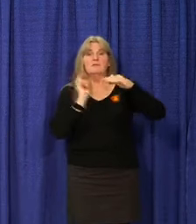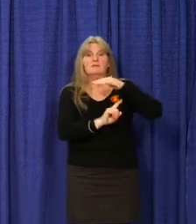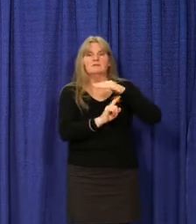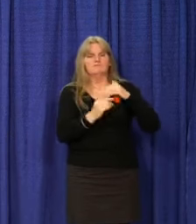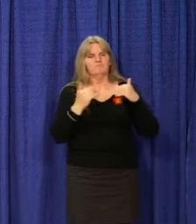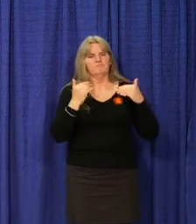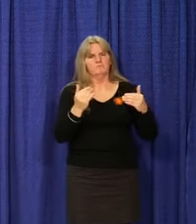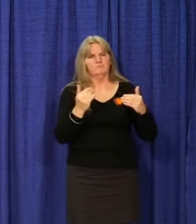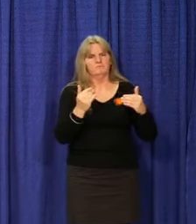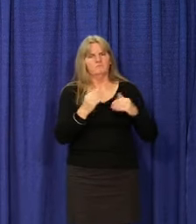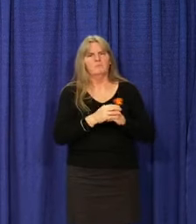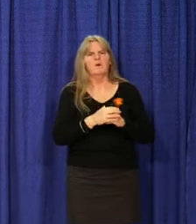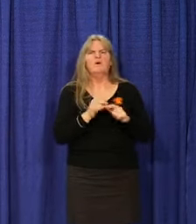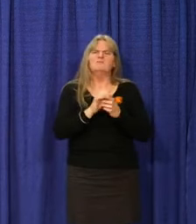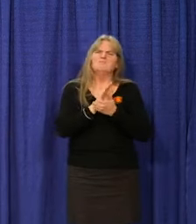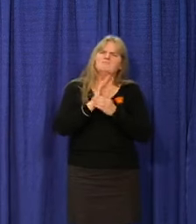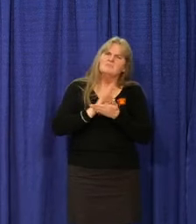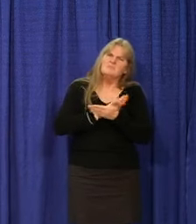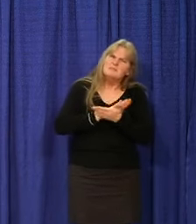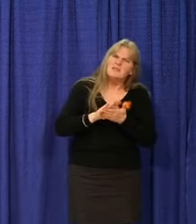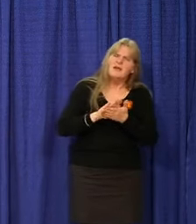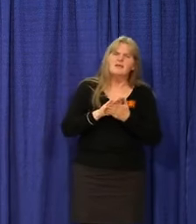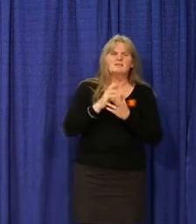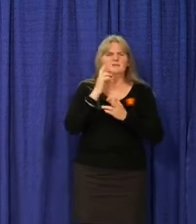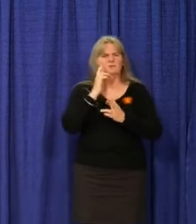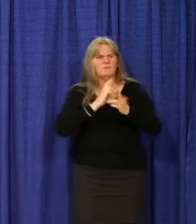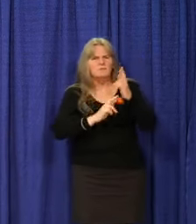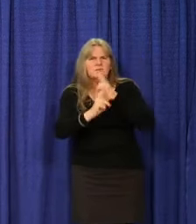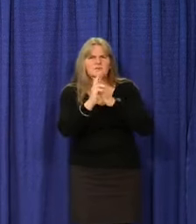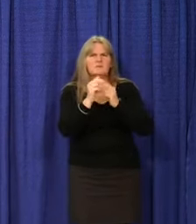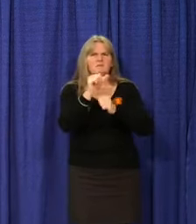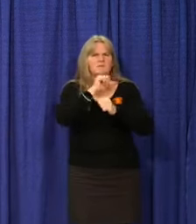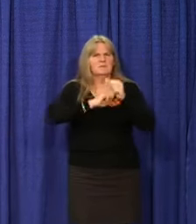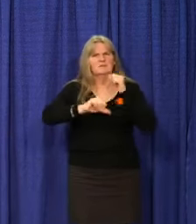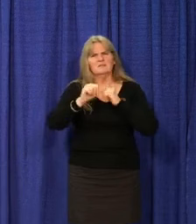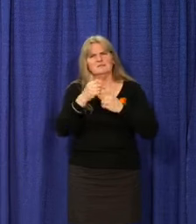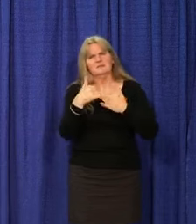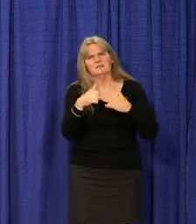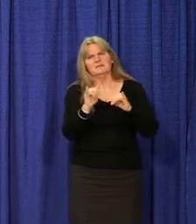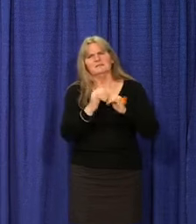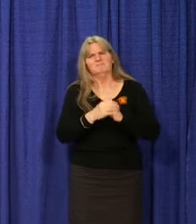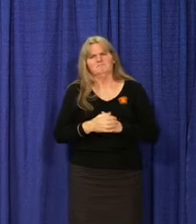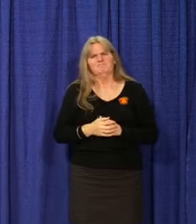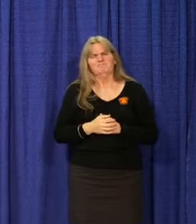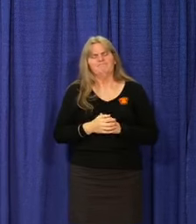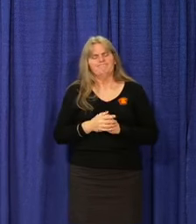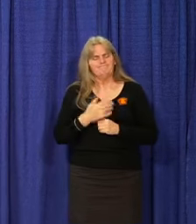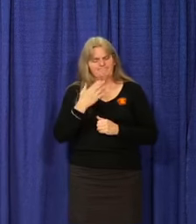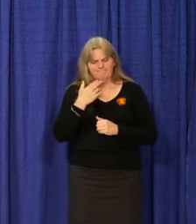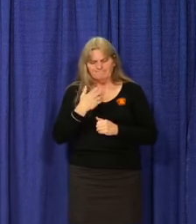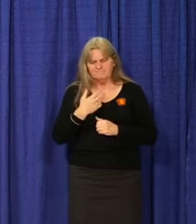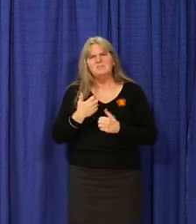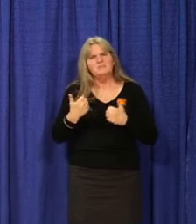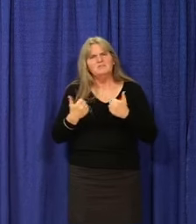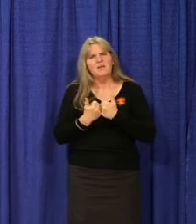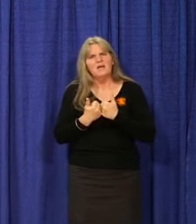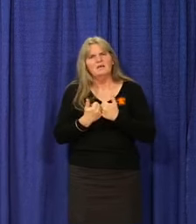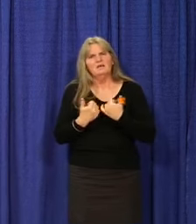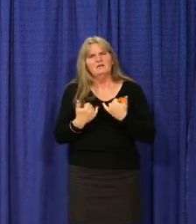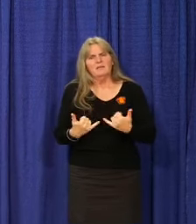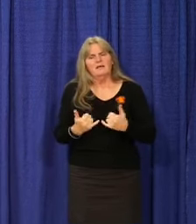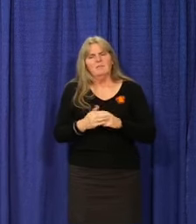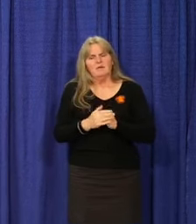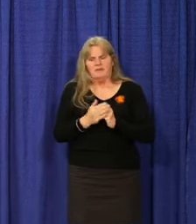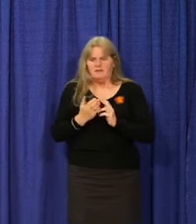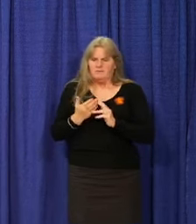also need to be kind, respectful, and patient with one another. These are challenging times, but we can get through